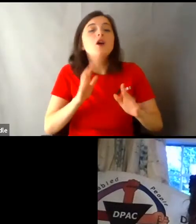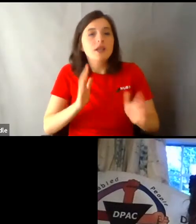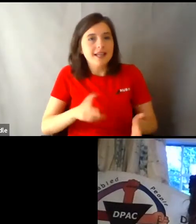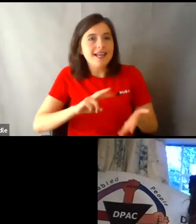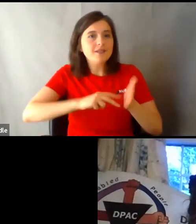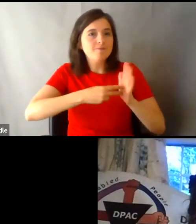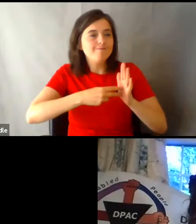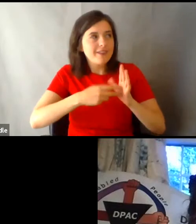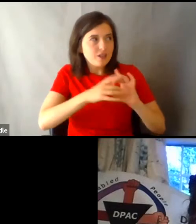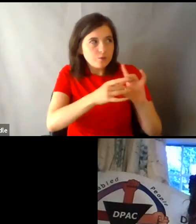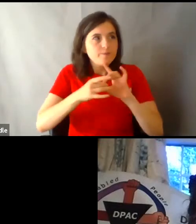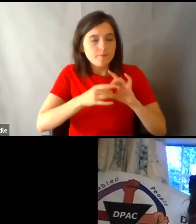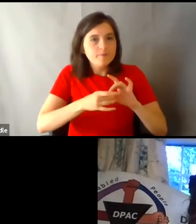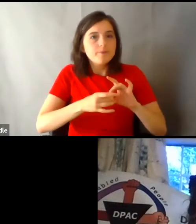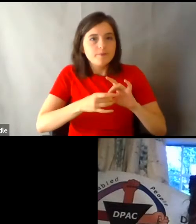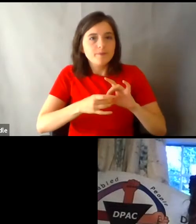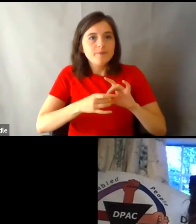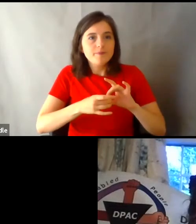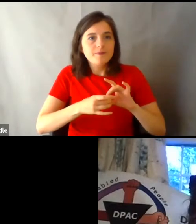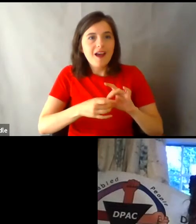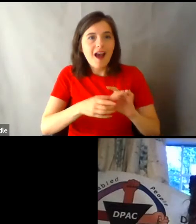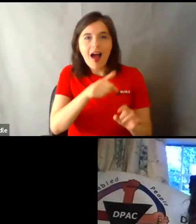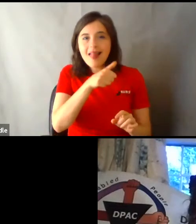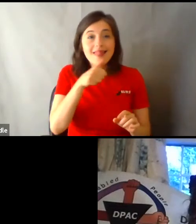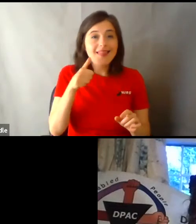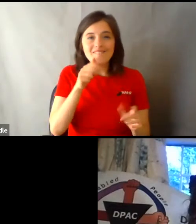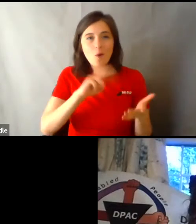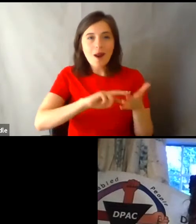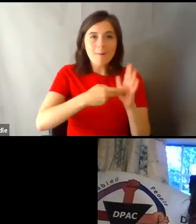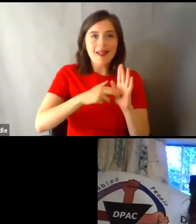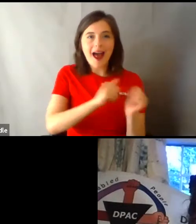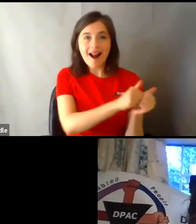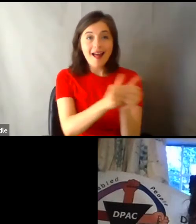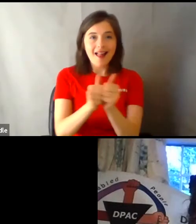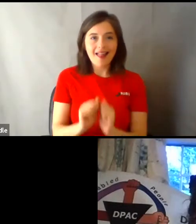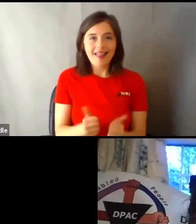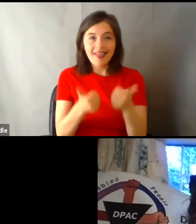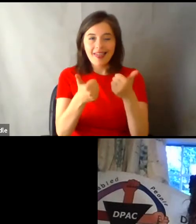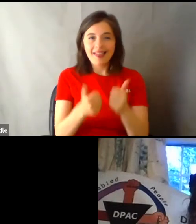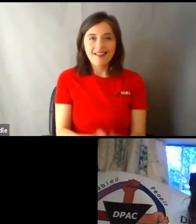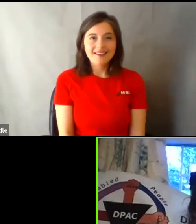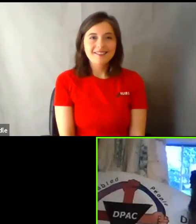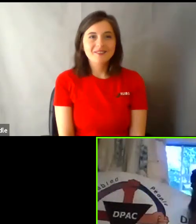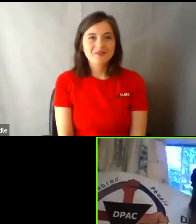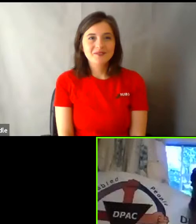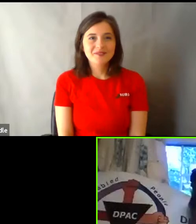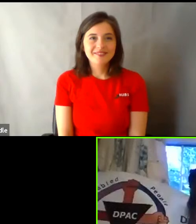bit of coordination, and I love it when a plan comes together.